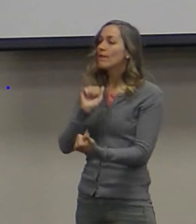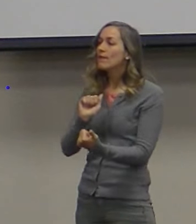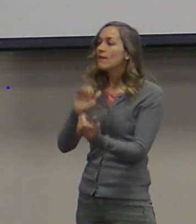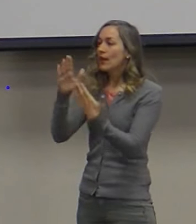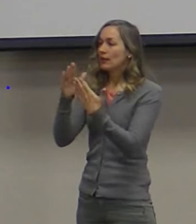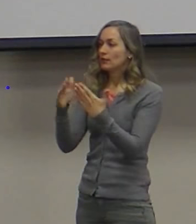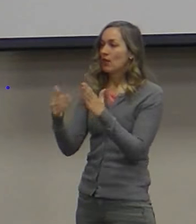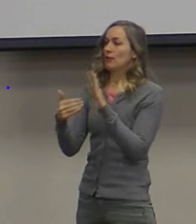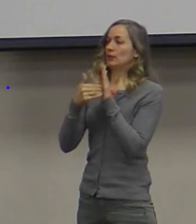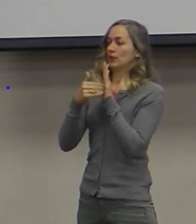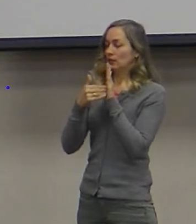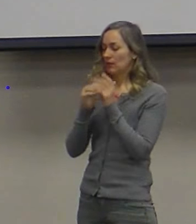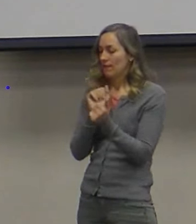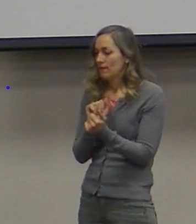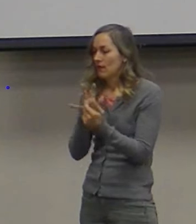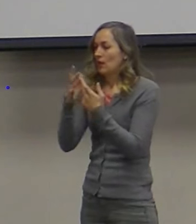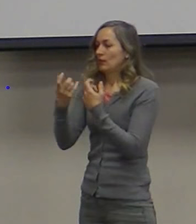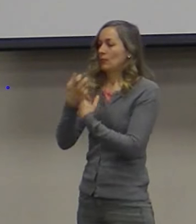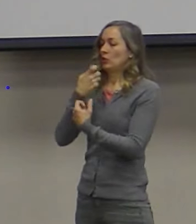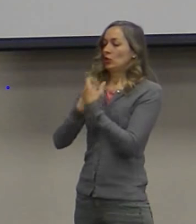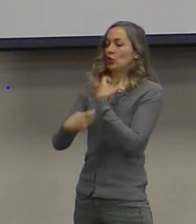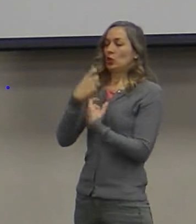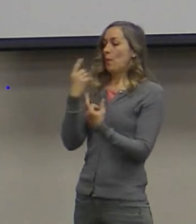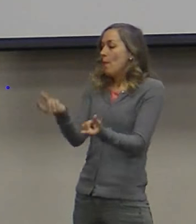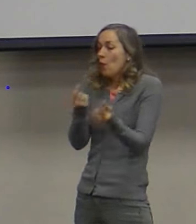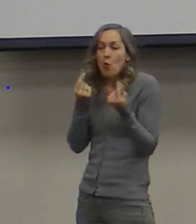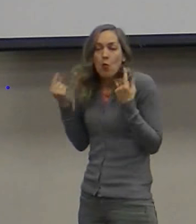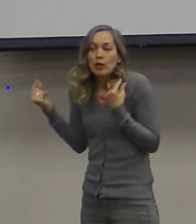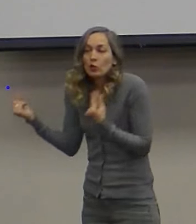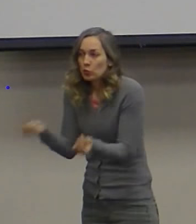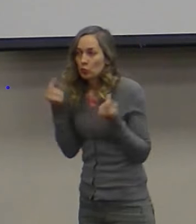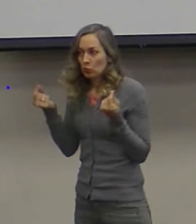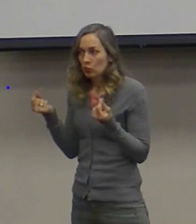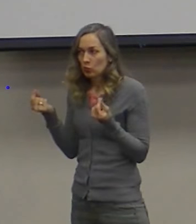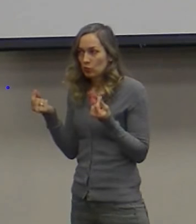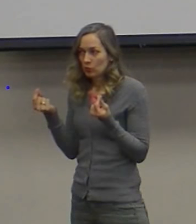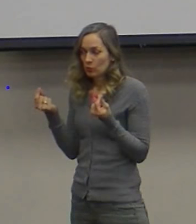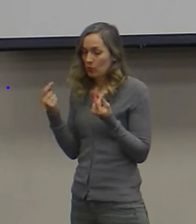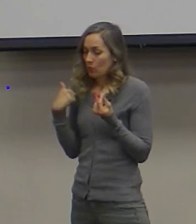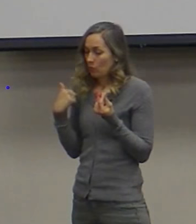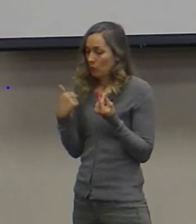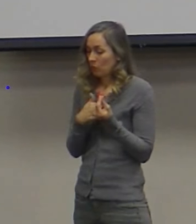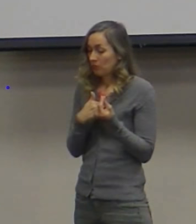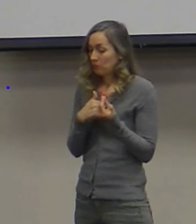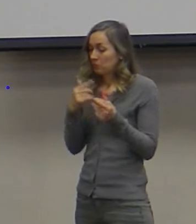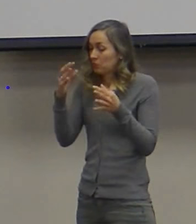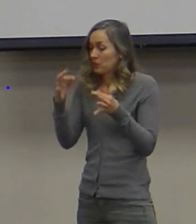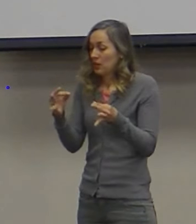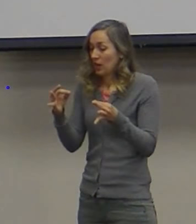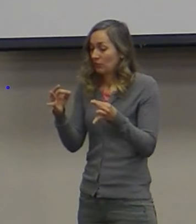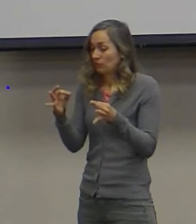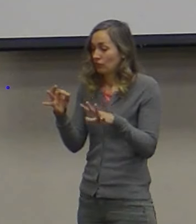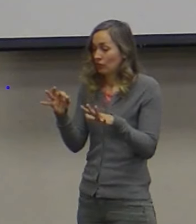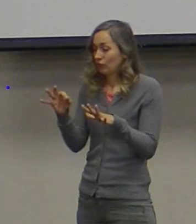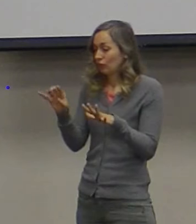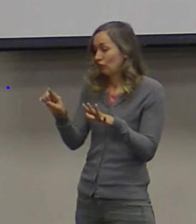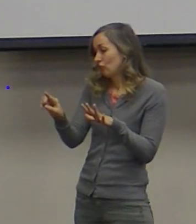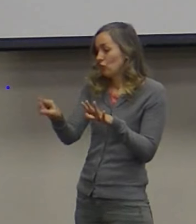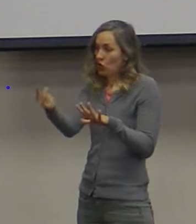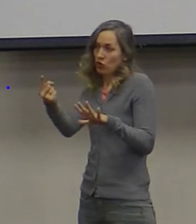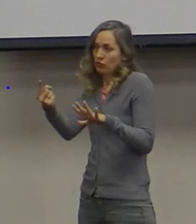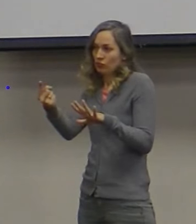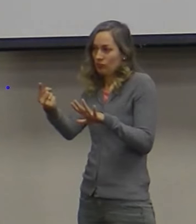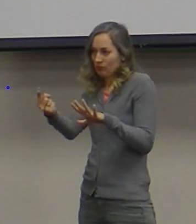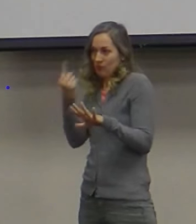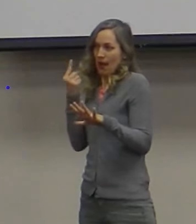face persecution. But what are we going to do in the face of that? Are we going to choose to turn, to go back to our old